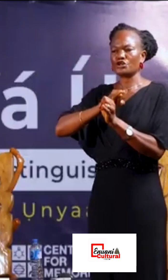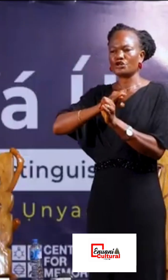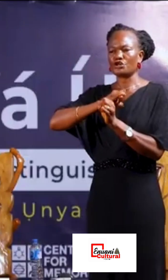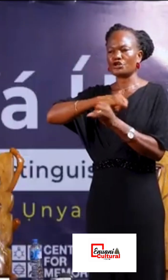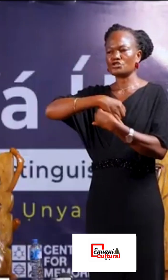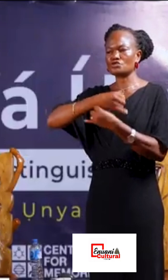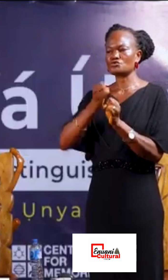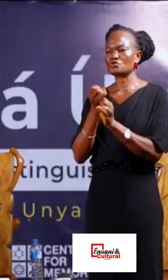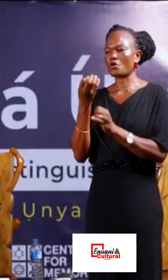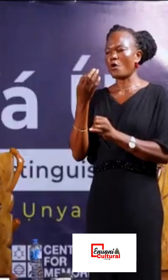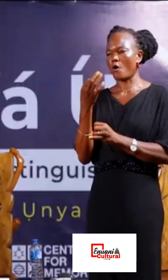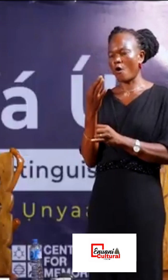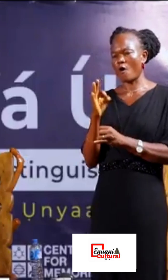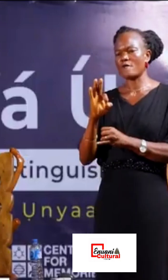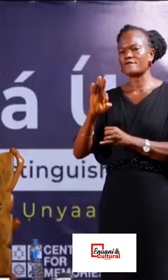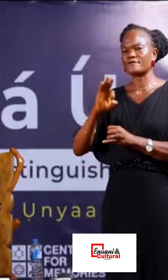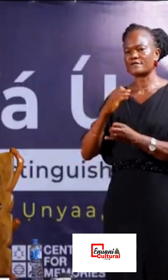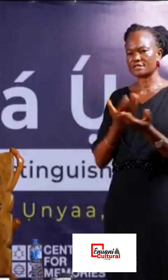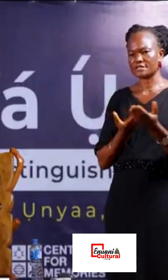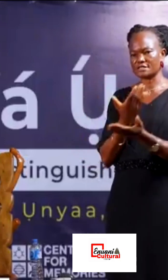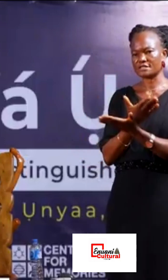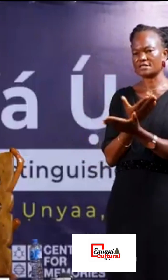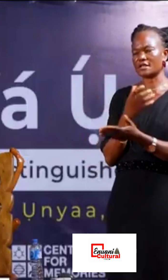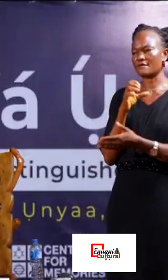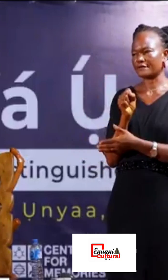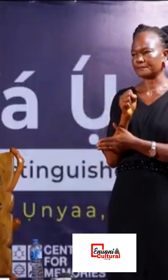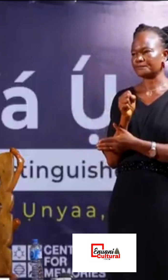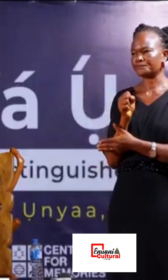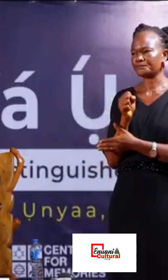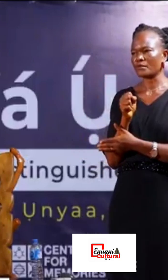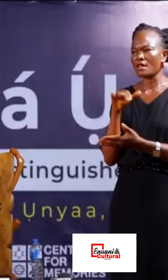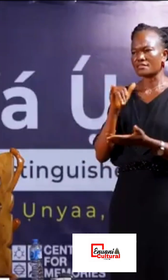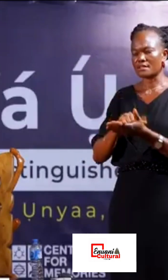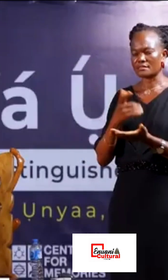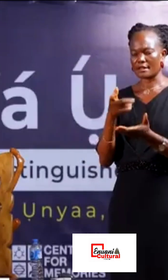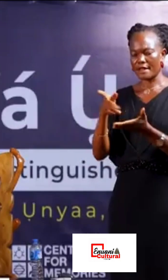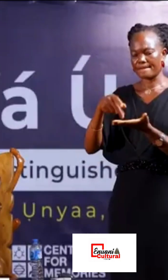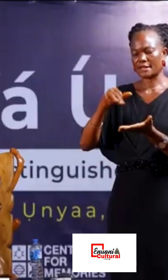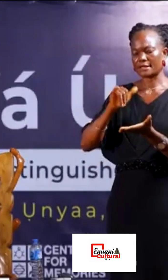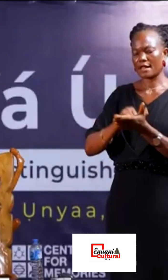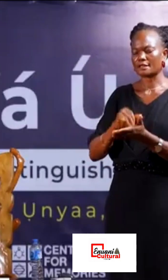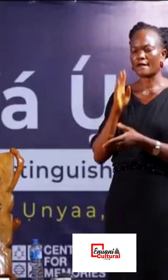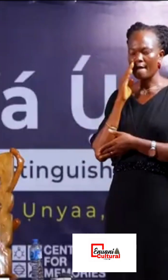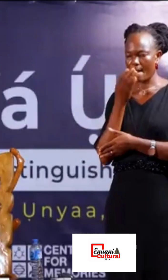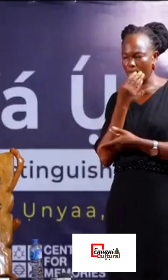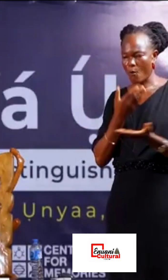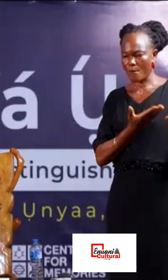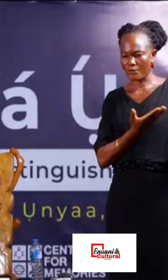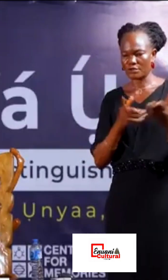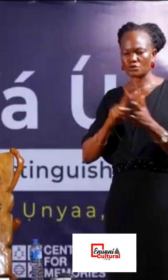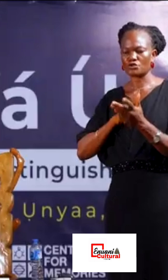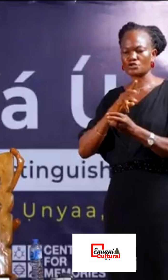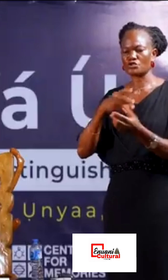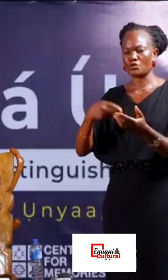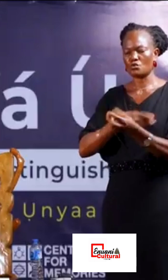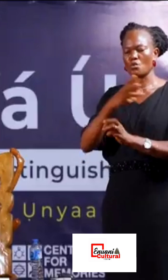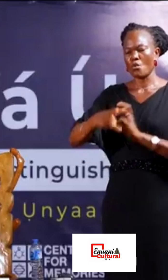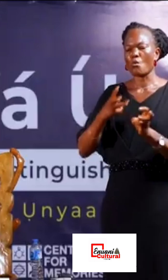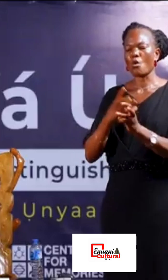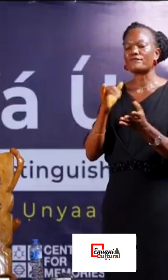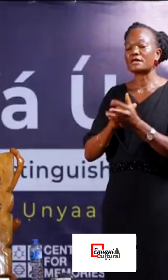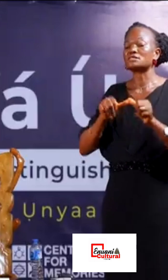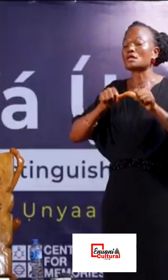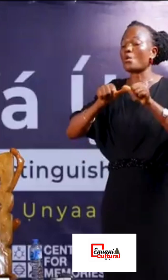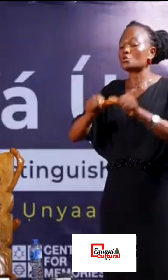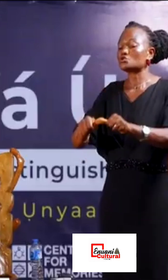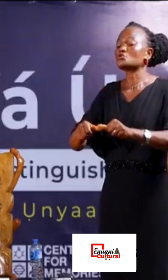speak a little bit to some of the cultural impact that the Igbo brought to the New World that is still enduring today and